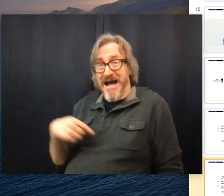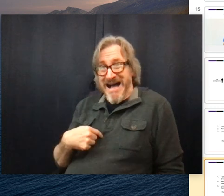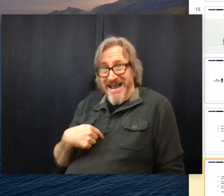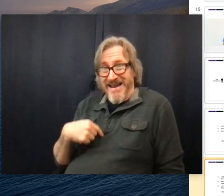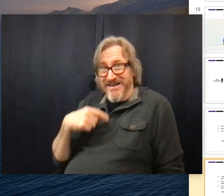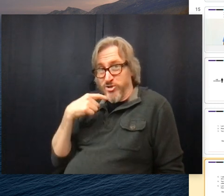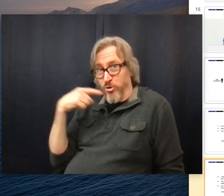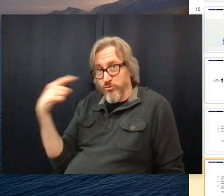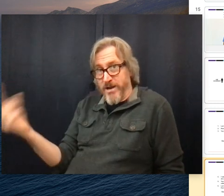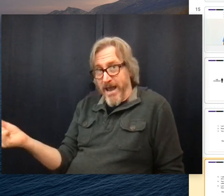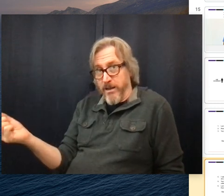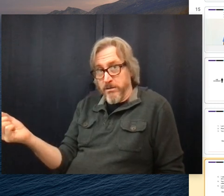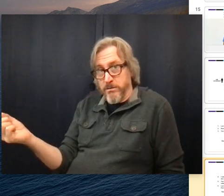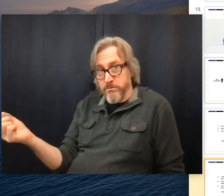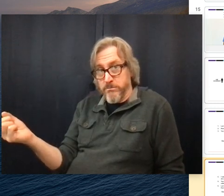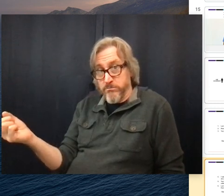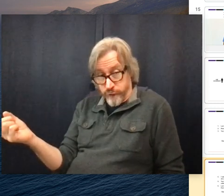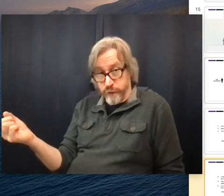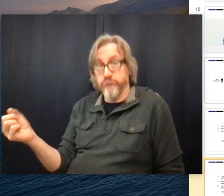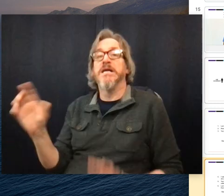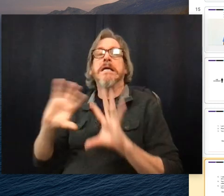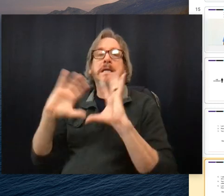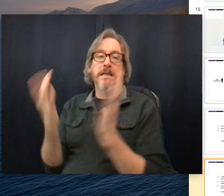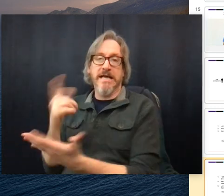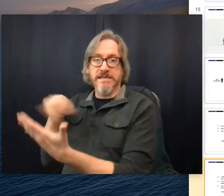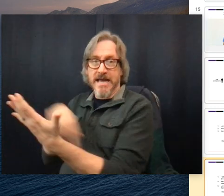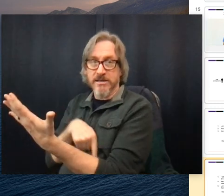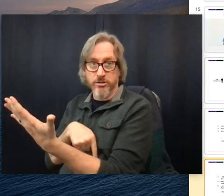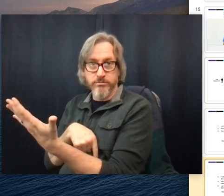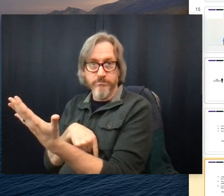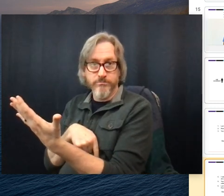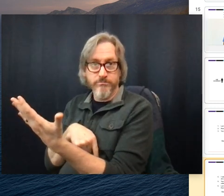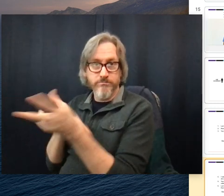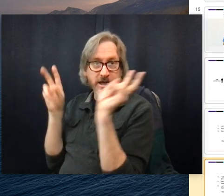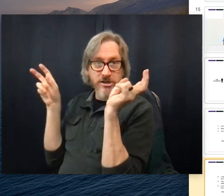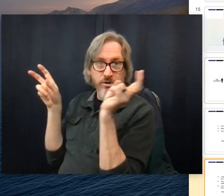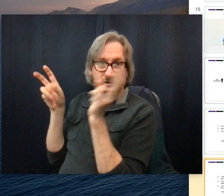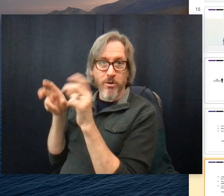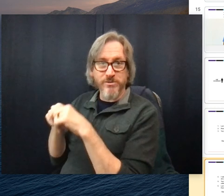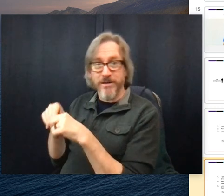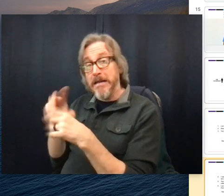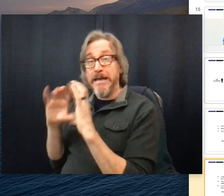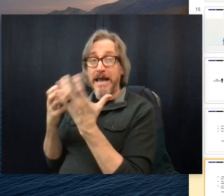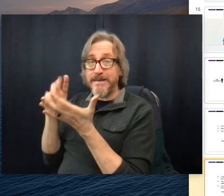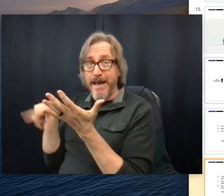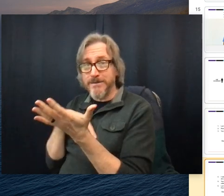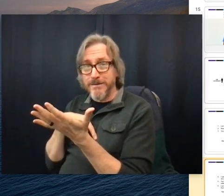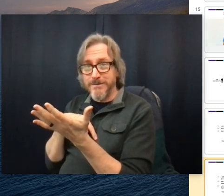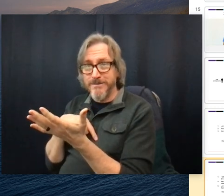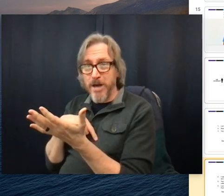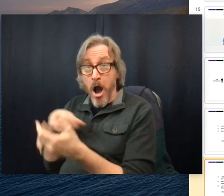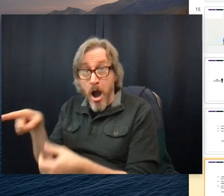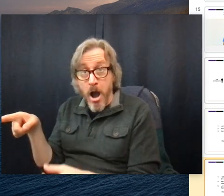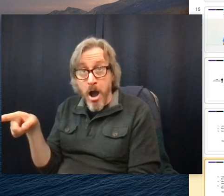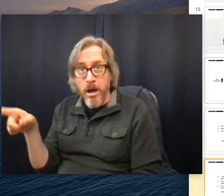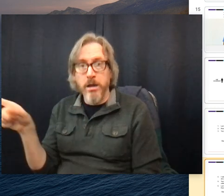So I told Renee, class is canceled, in sort of in quotes, right? Class